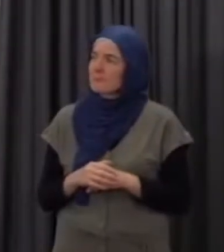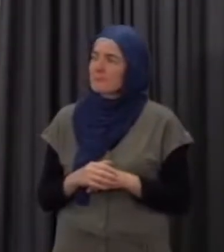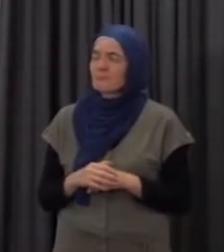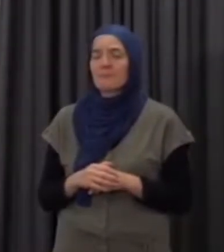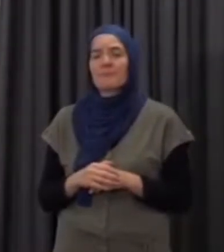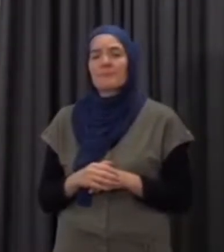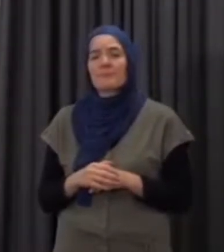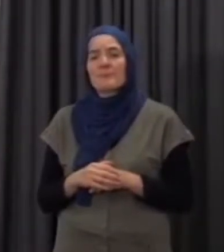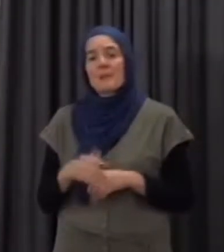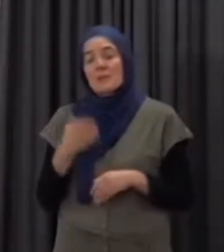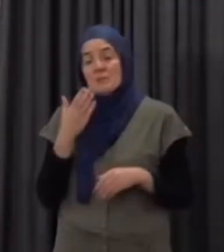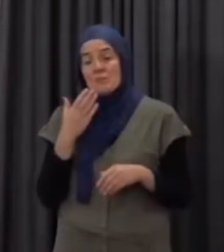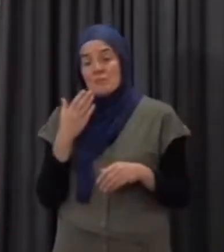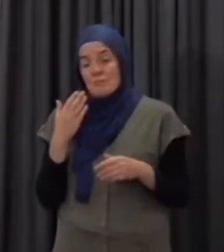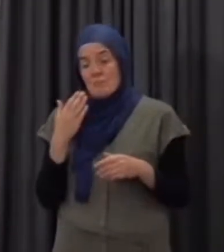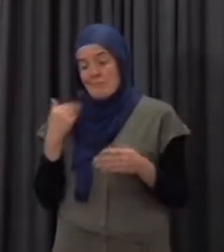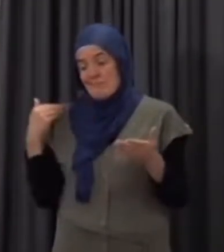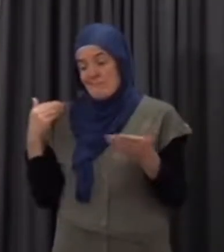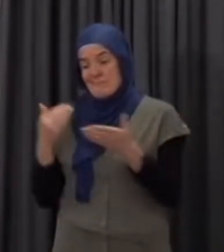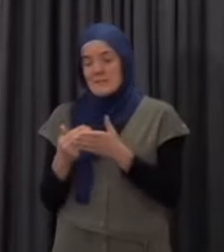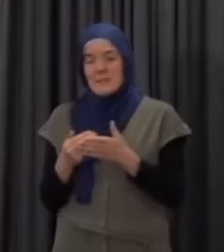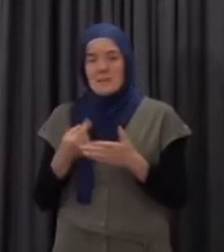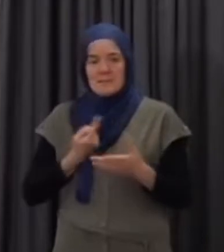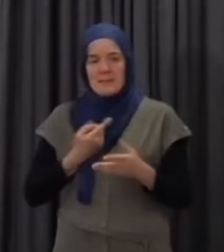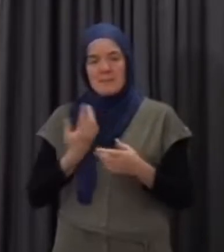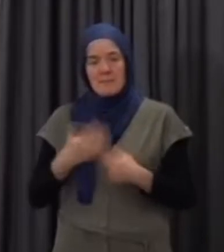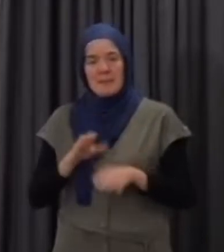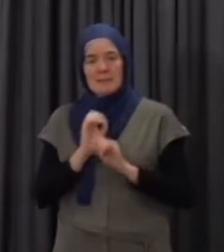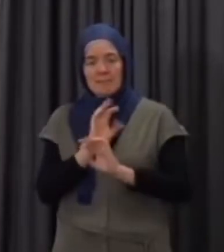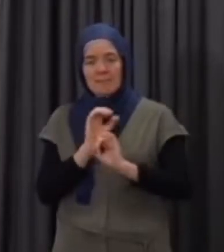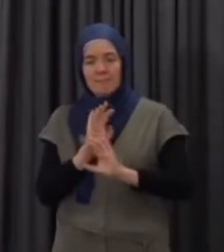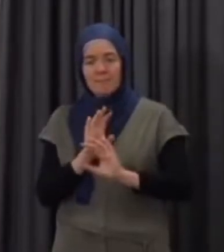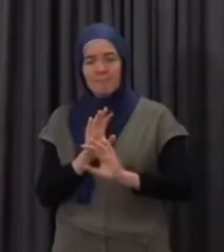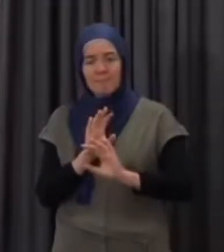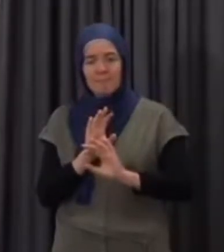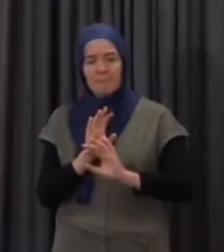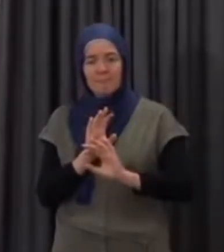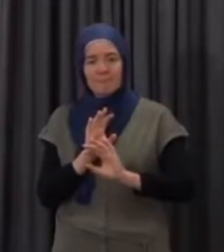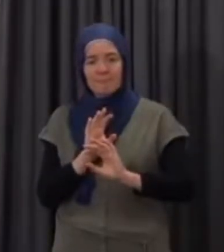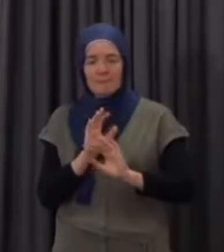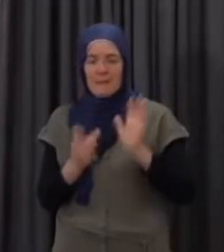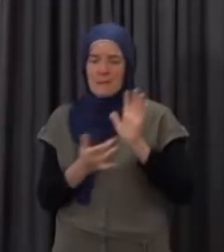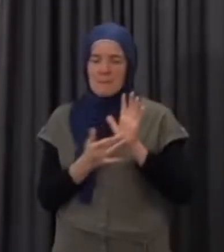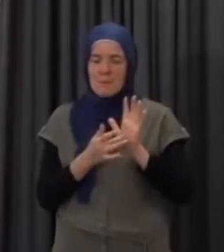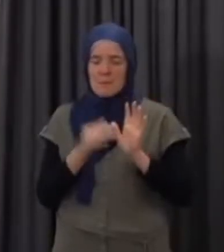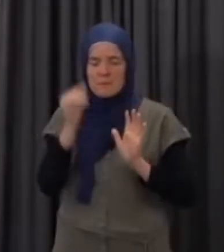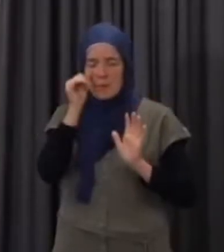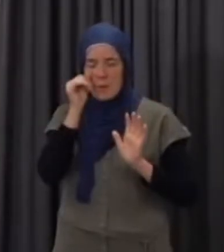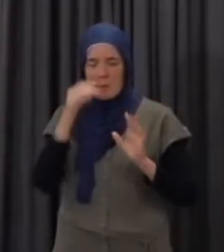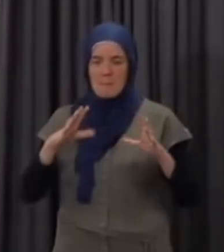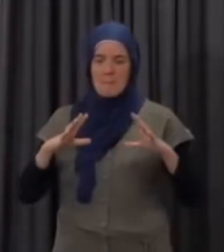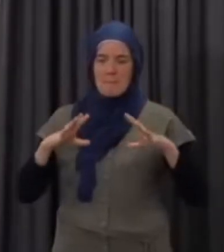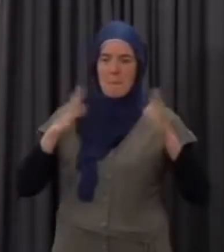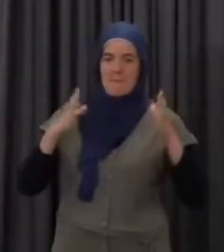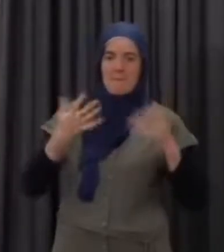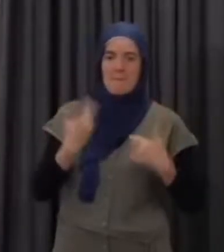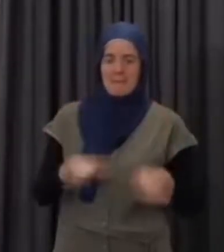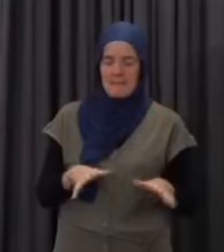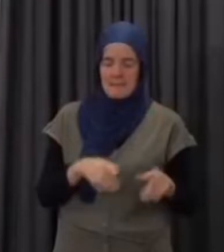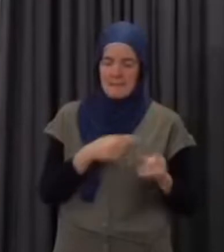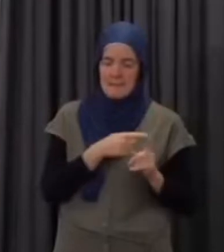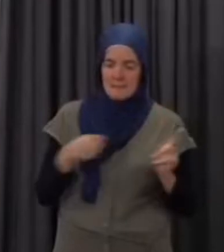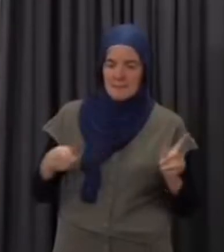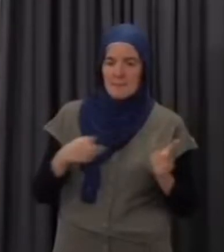press conferences over recent weeks, it's important to recognise that the preparation that was put in place, but also the public response